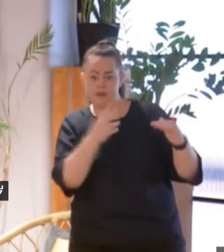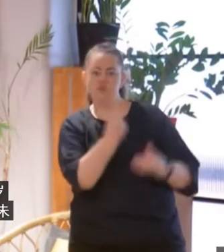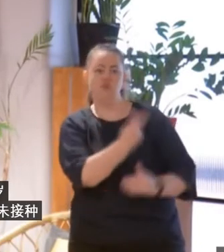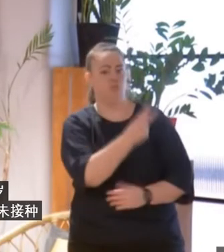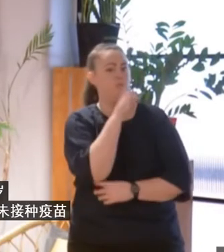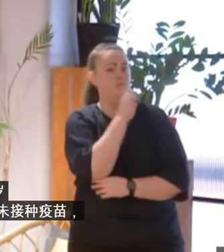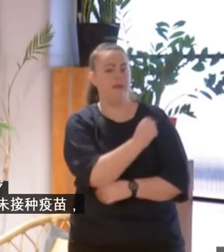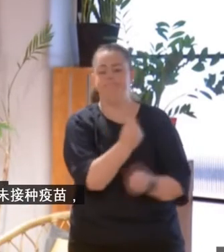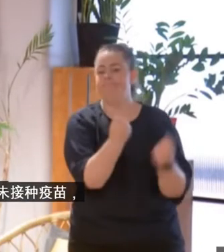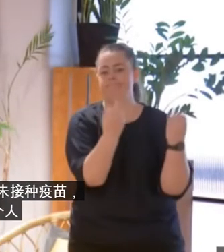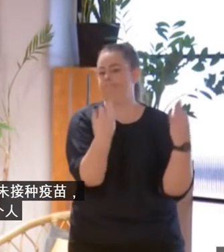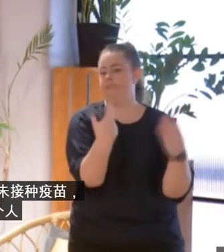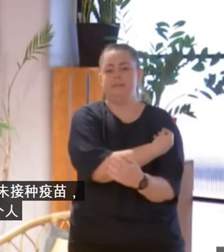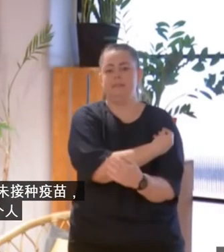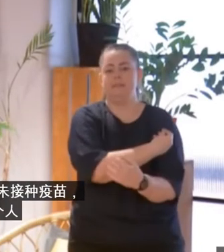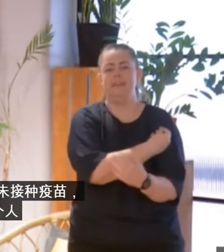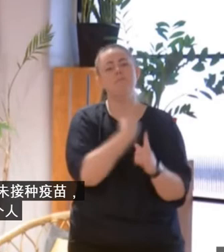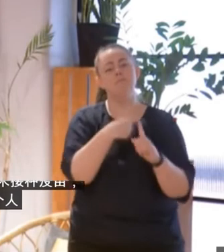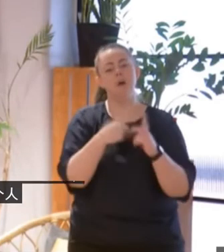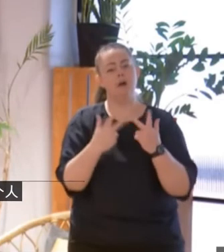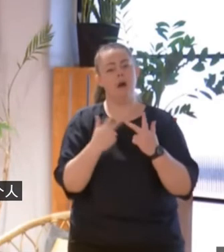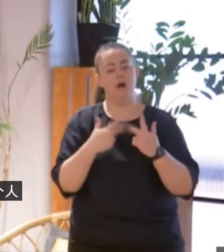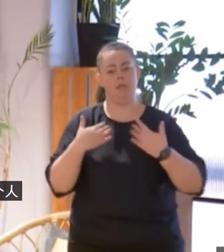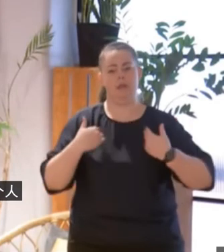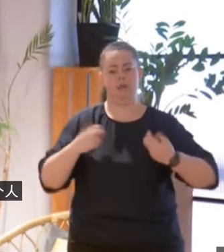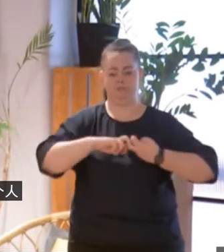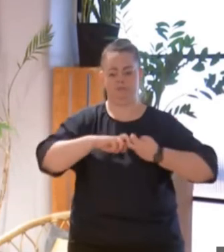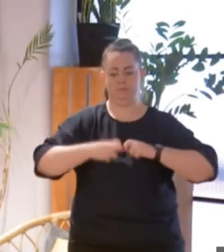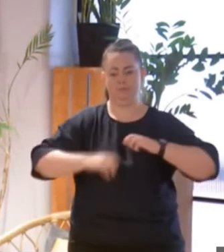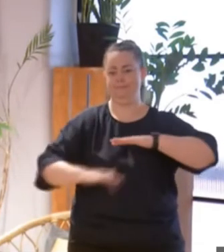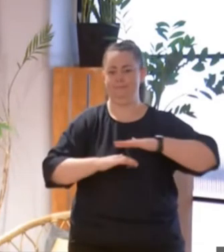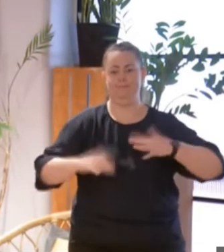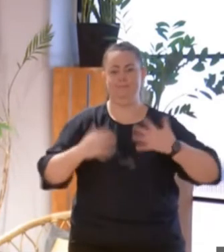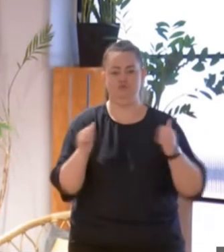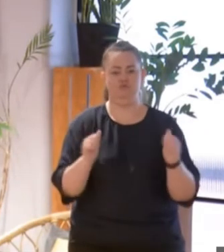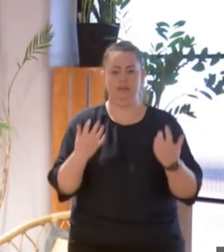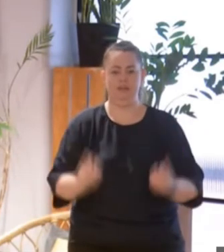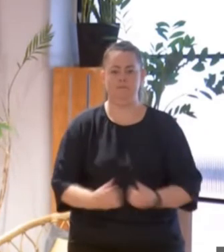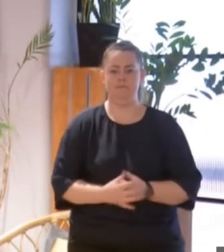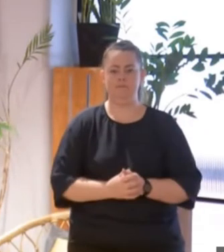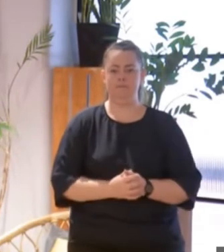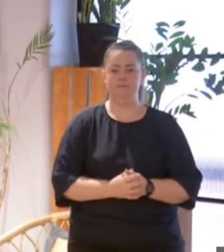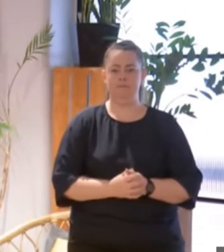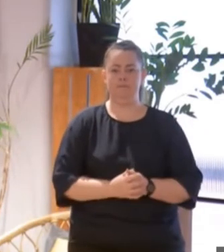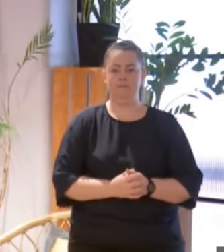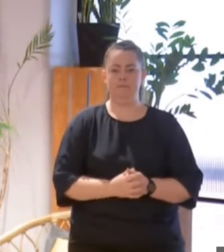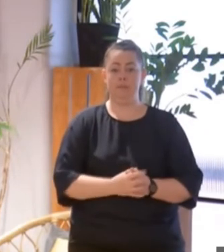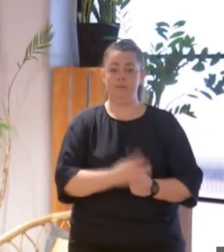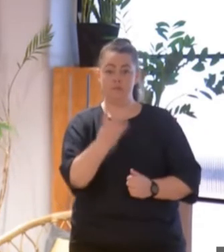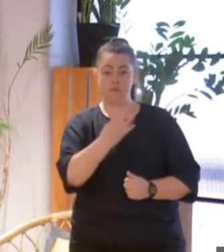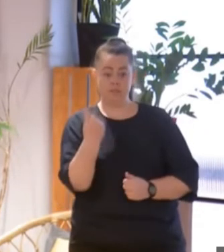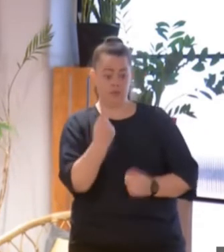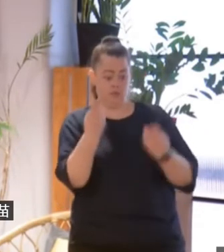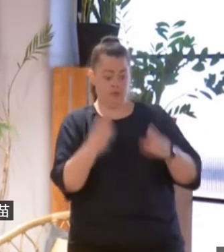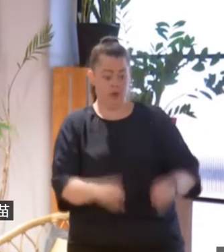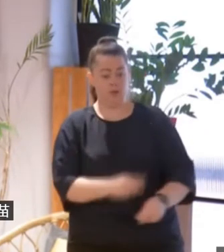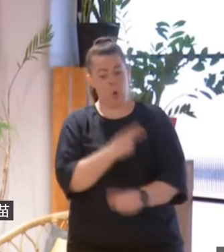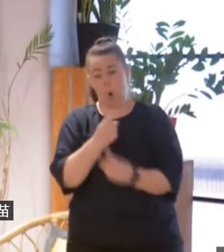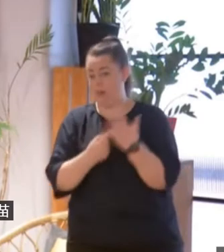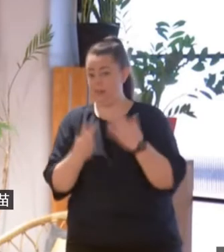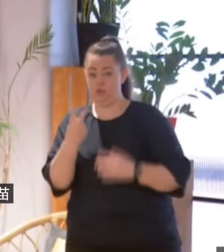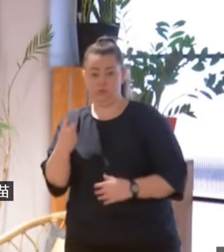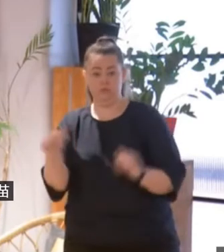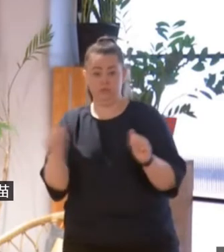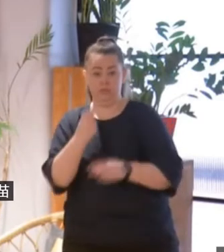men were not vaccinated and had significant underlying health conditions. Of the 14 people who died, 2 people had received 3 doses of the COVID